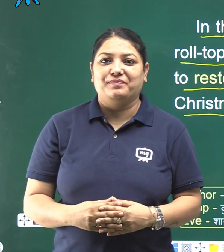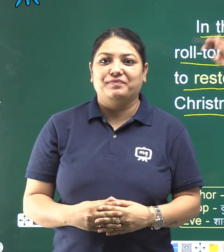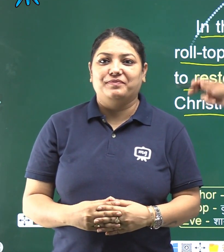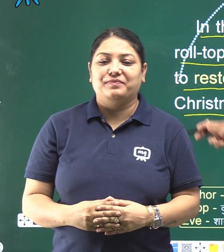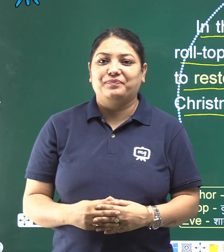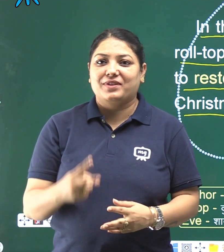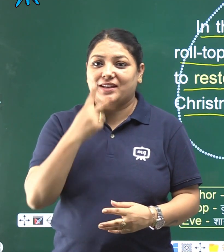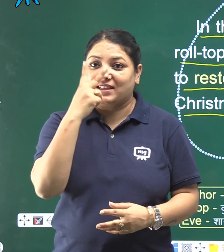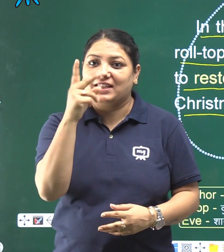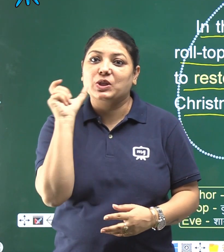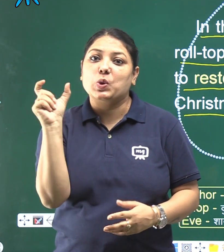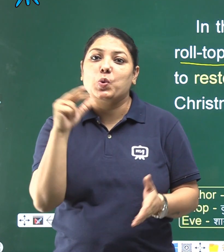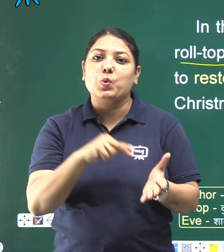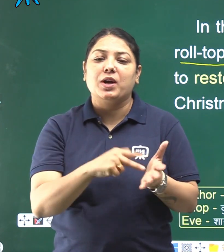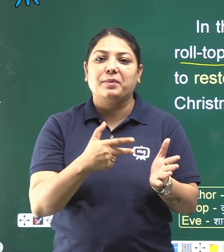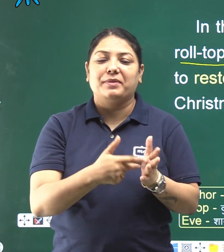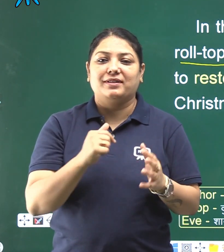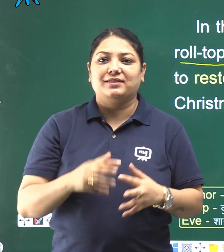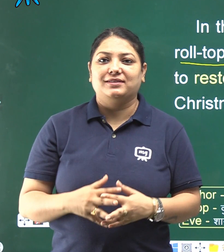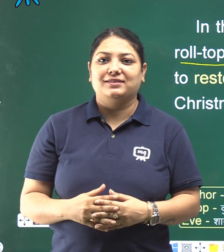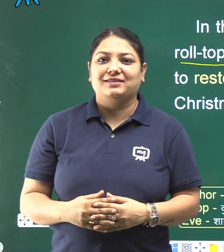Let's see the word meanings.